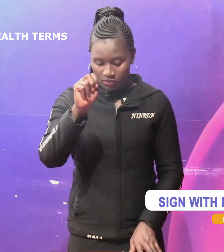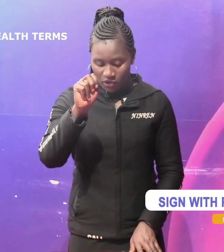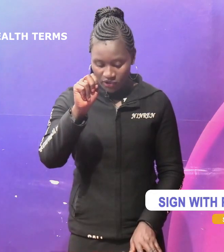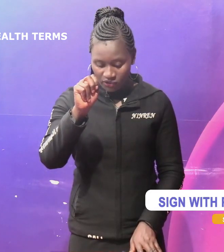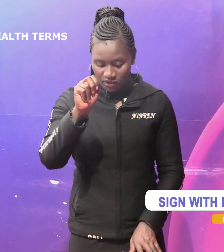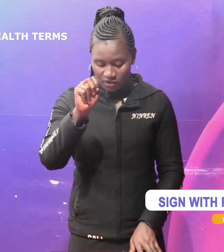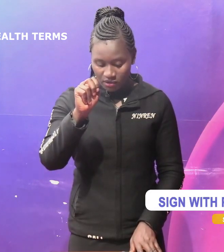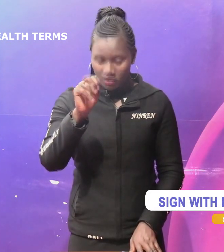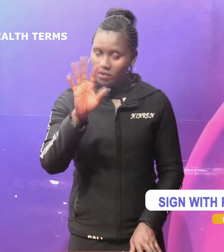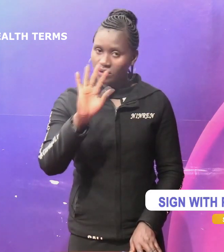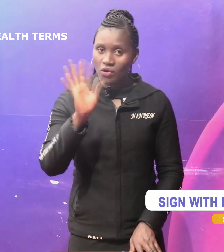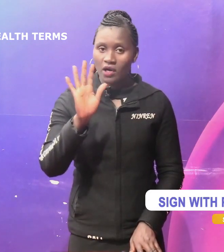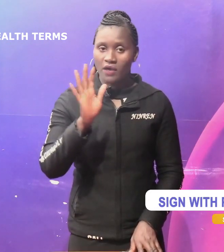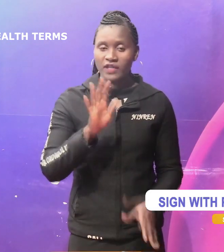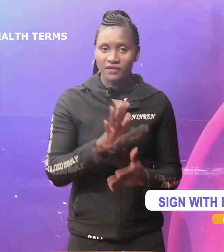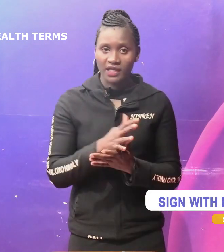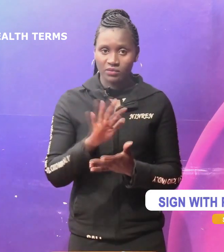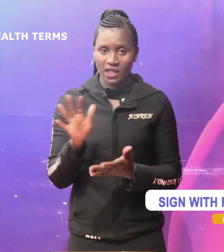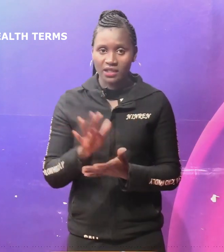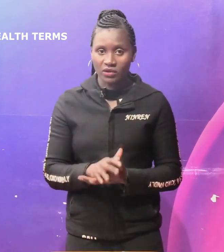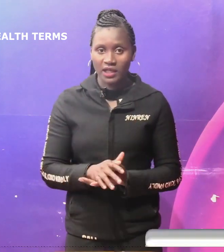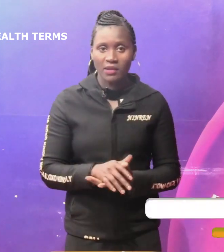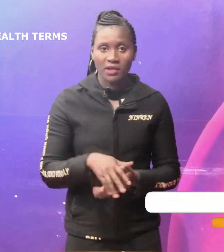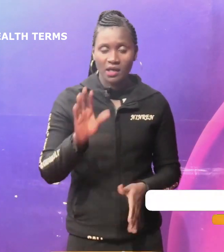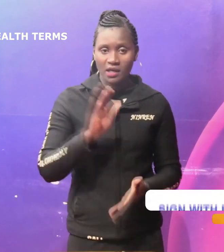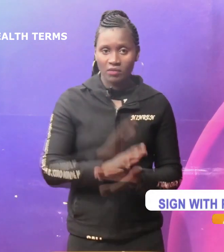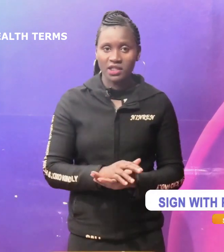Poison. No, I've just finger spelled it wrongly. Let me repeat it again.